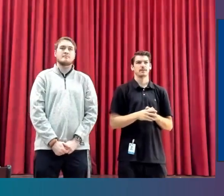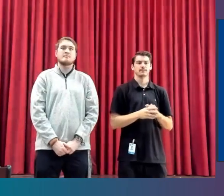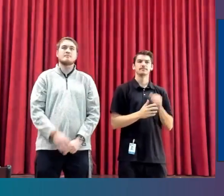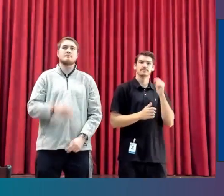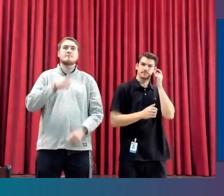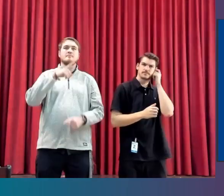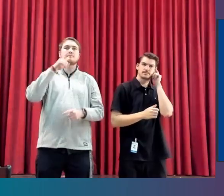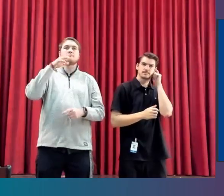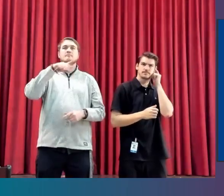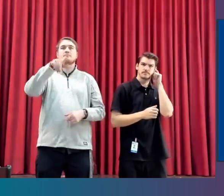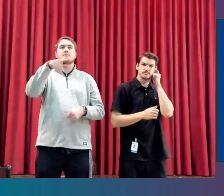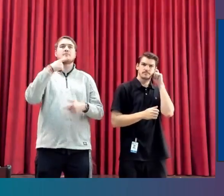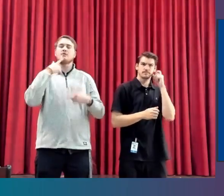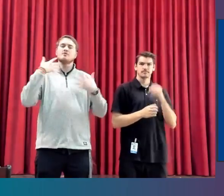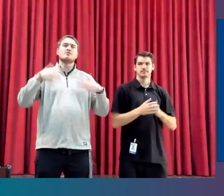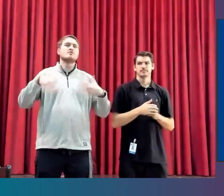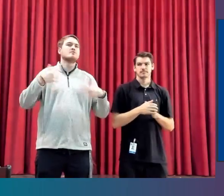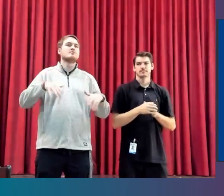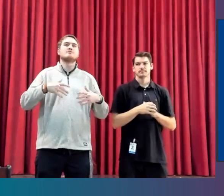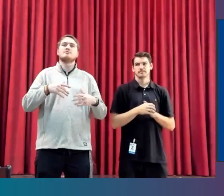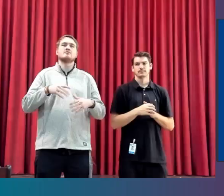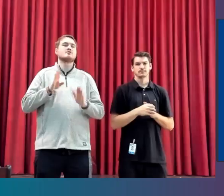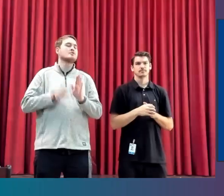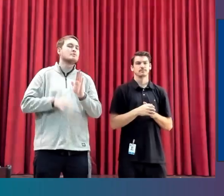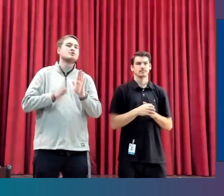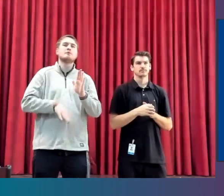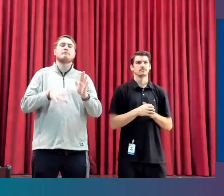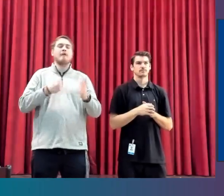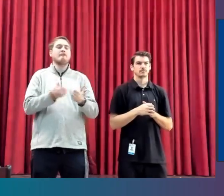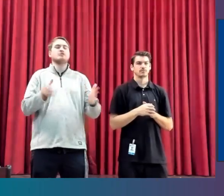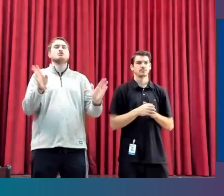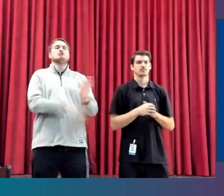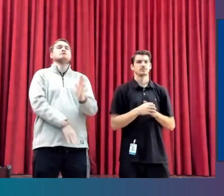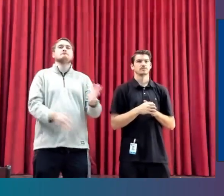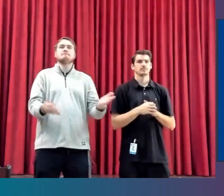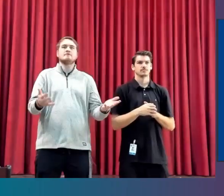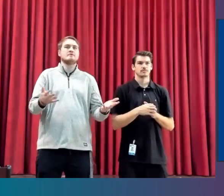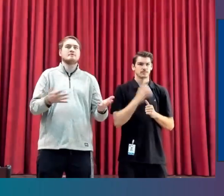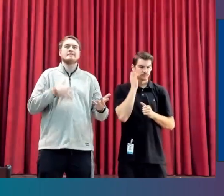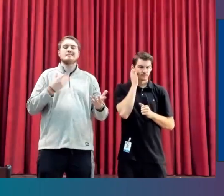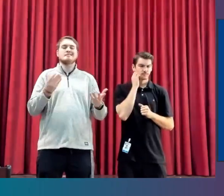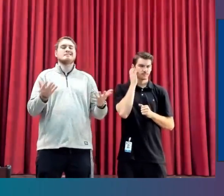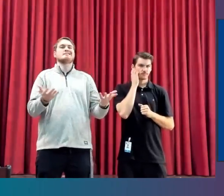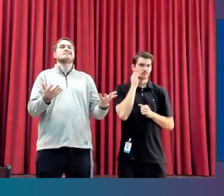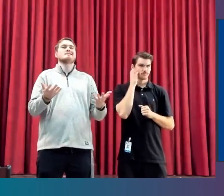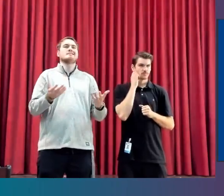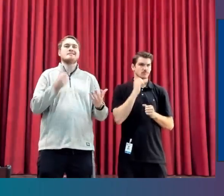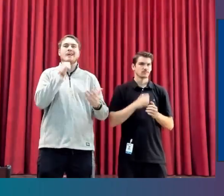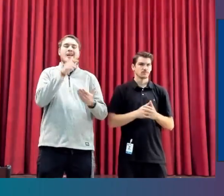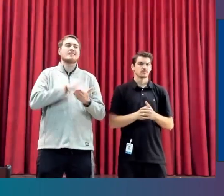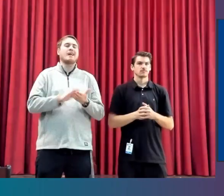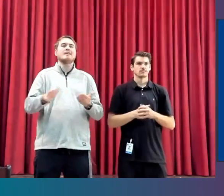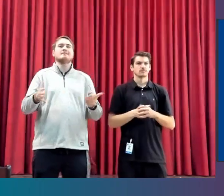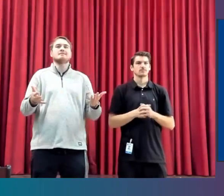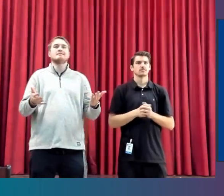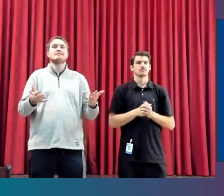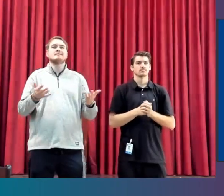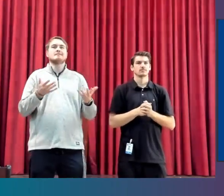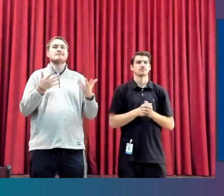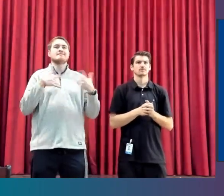I mean, I think it's a money issue. The cost is what's not reasonable. Yeah. I